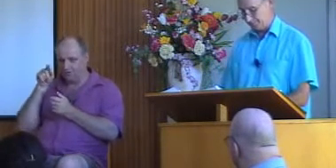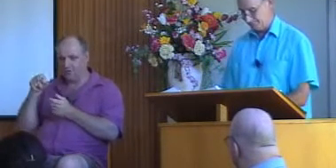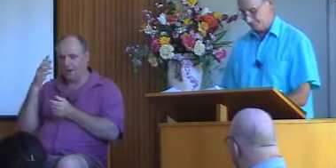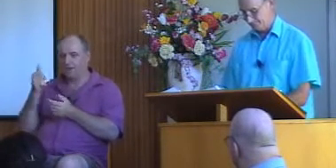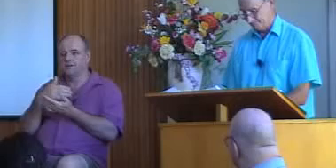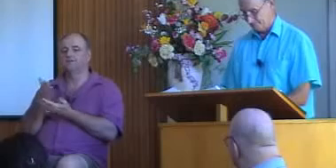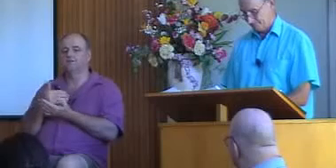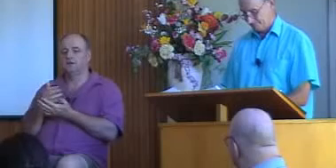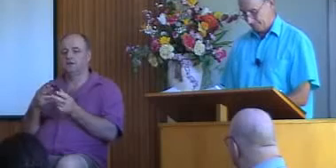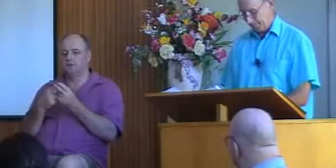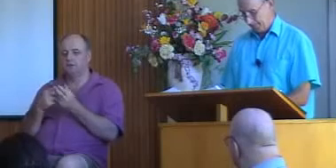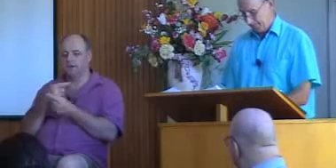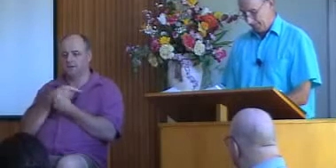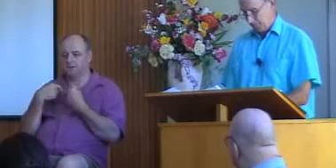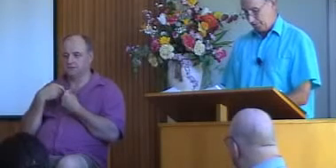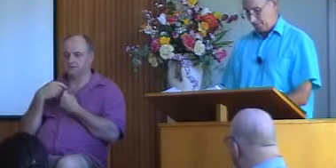it.